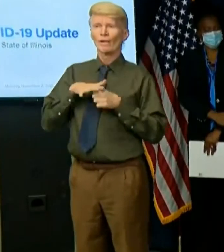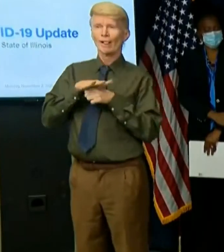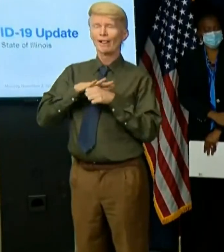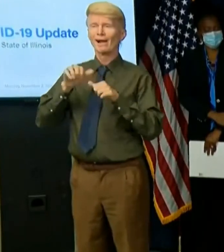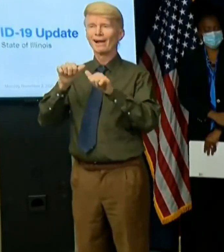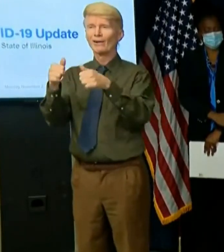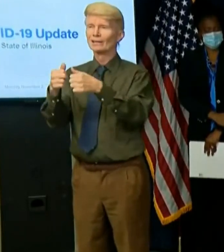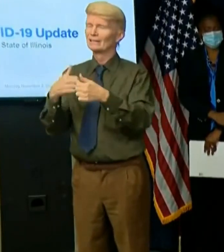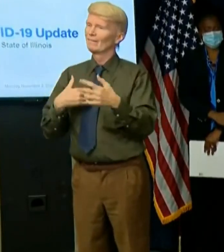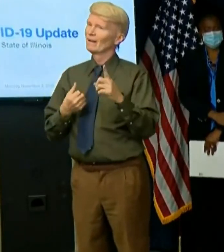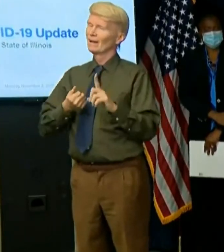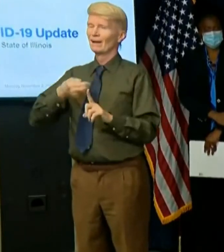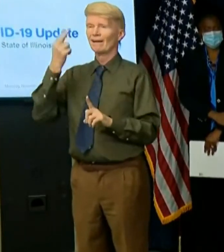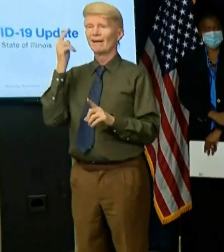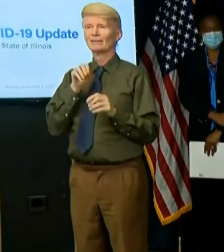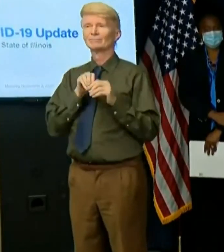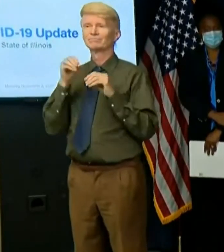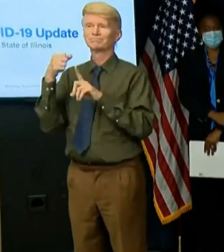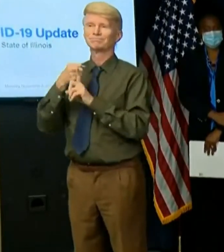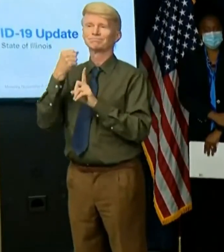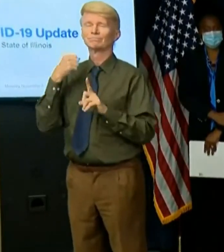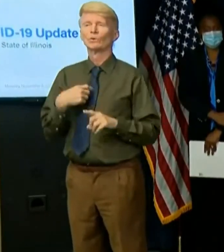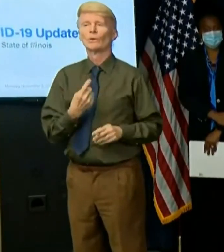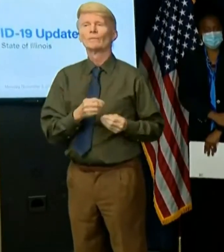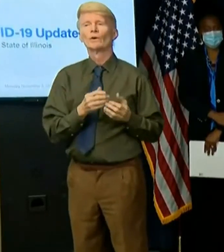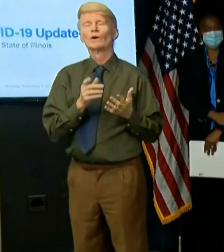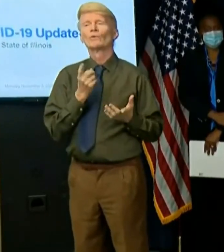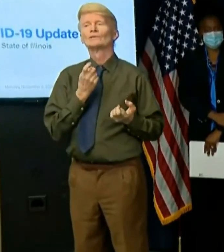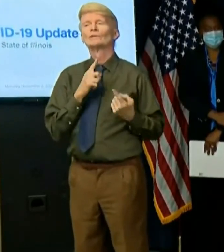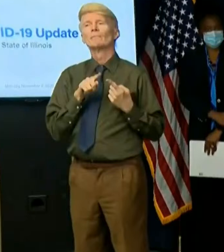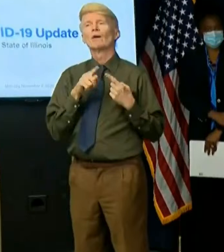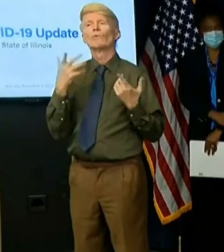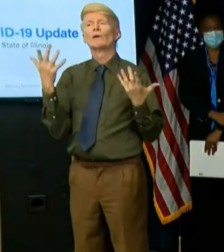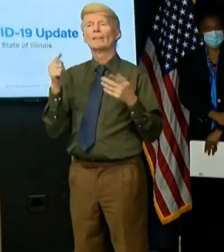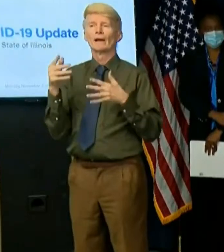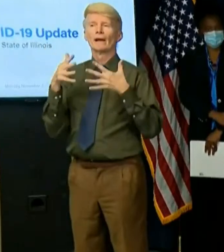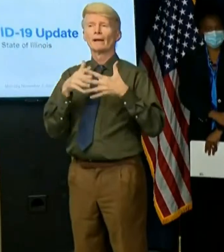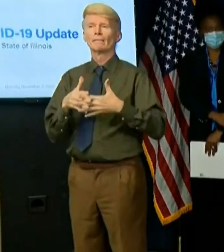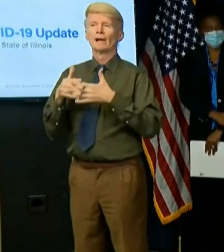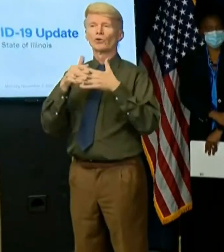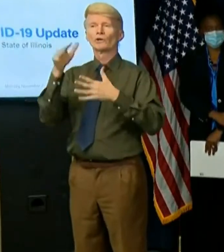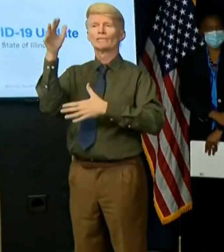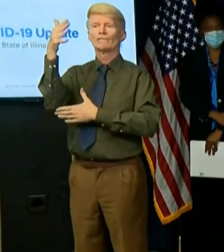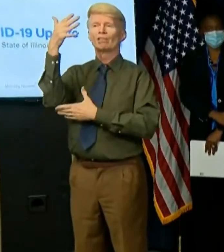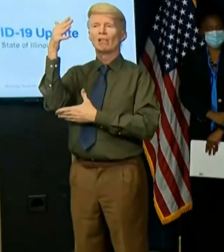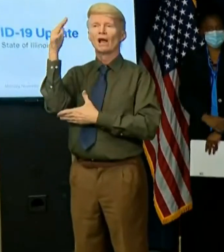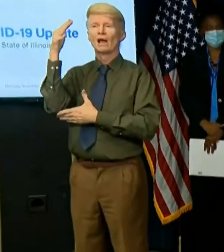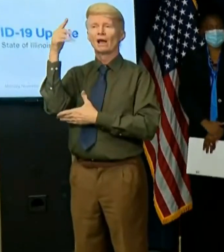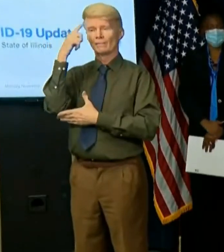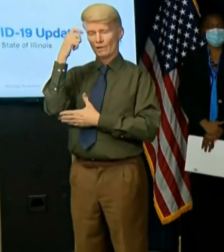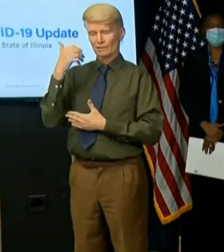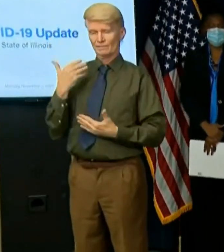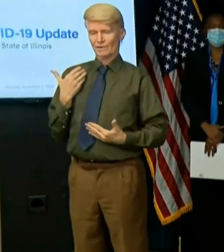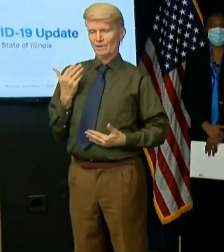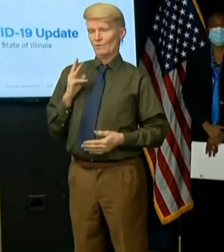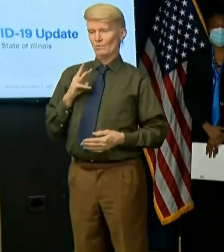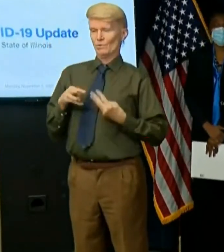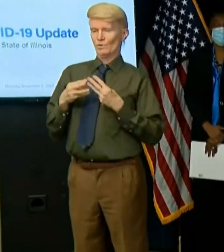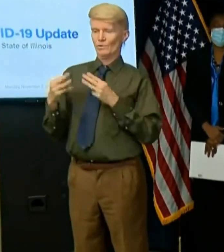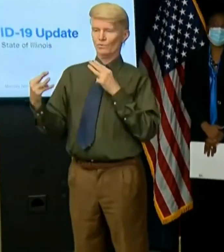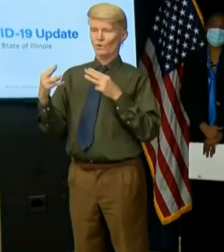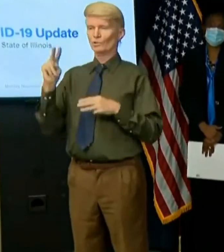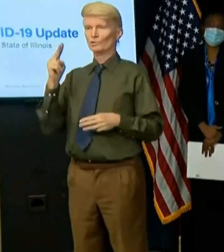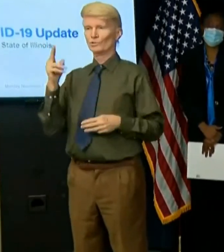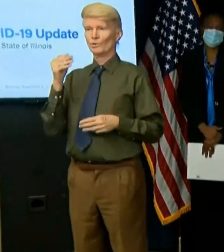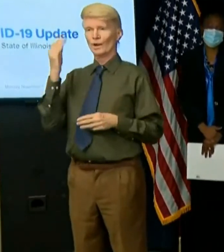right now. Thanks. Can I just ask one more question? It's about the American flag. It's about the American flag, because there's met a World War II vet, and he's also a Korean War